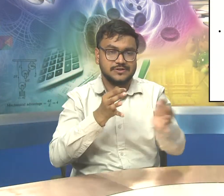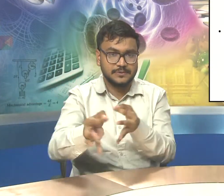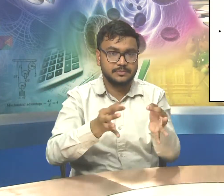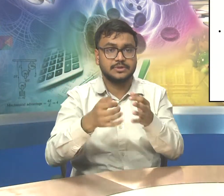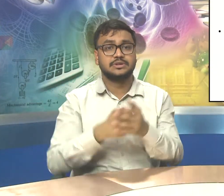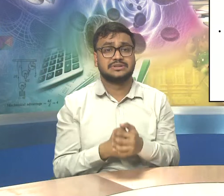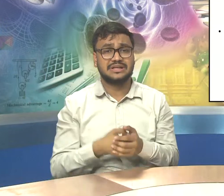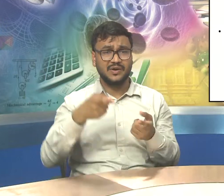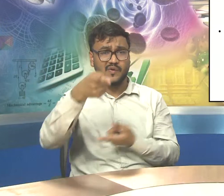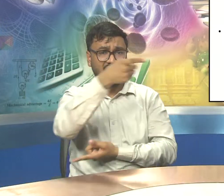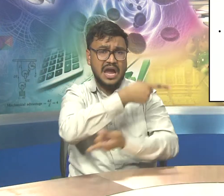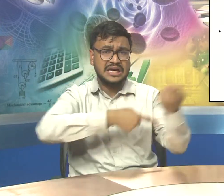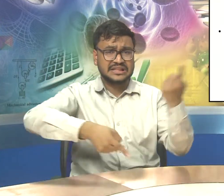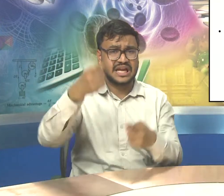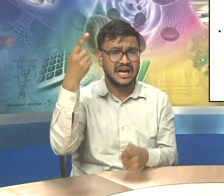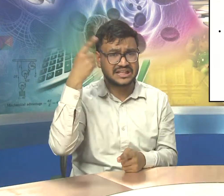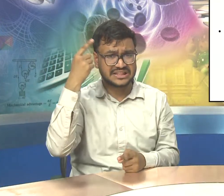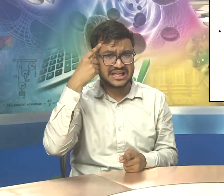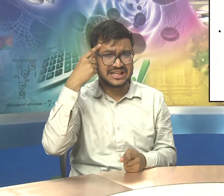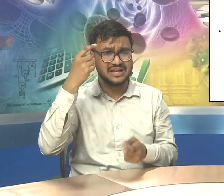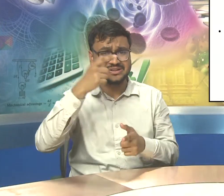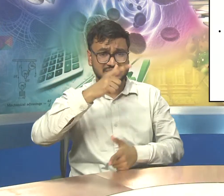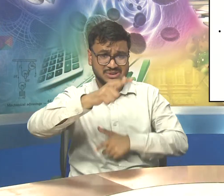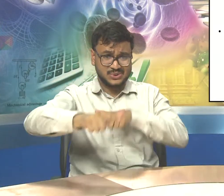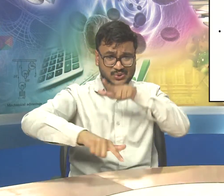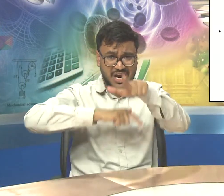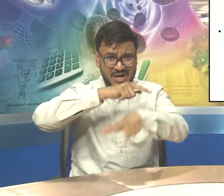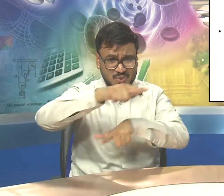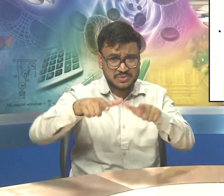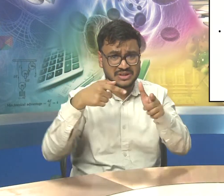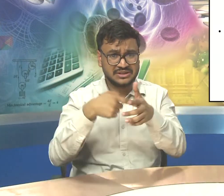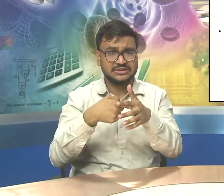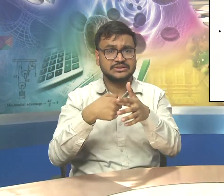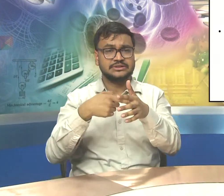Third use of language was social functions of language.